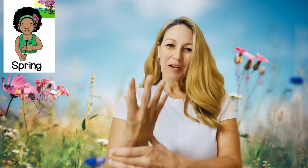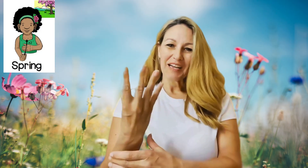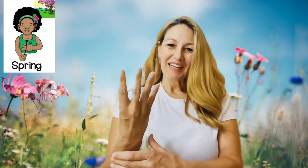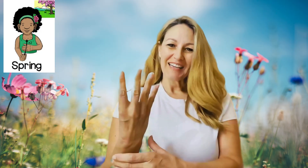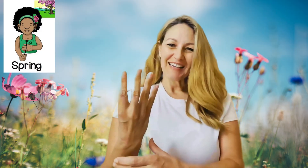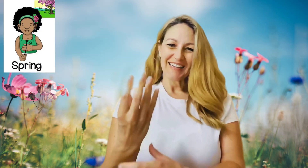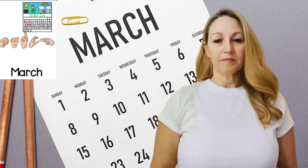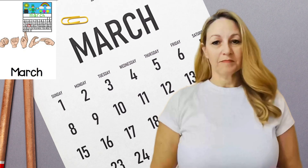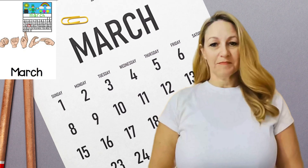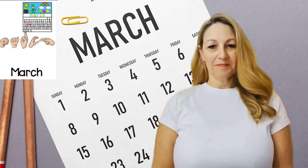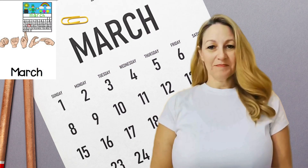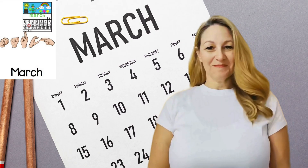Spring.